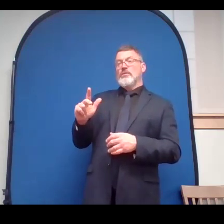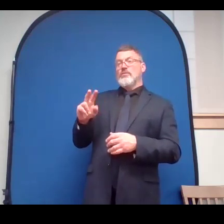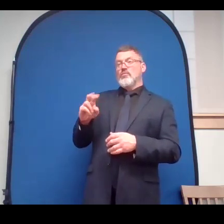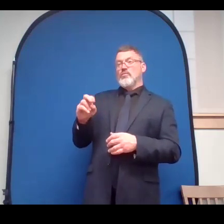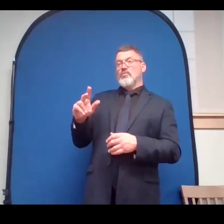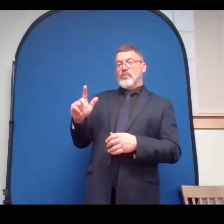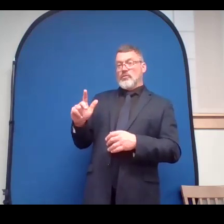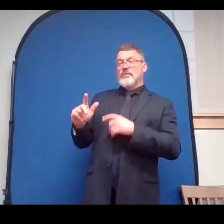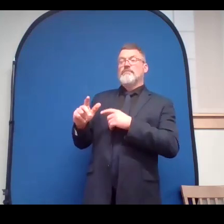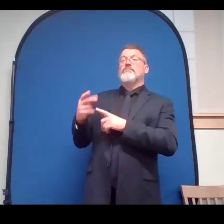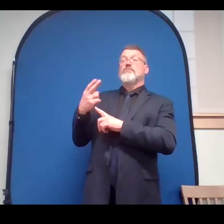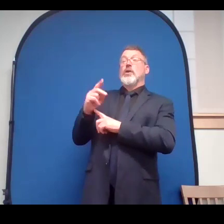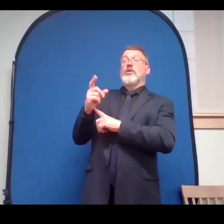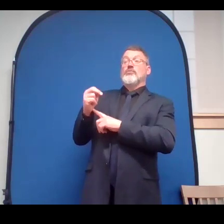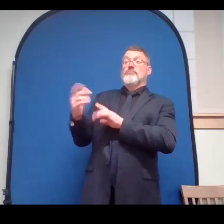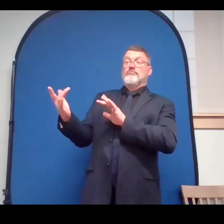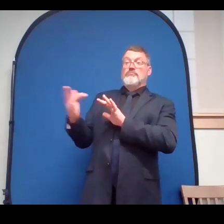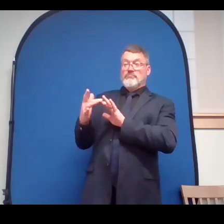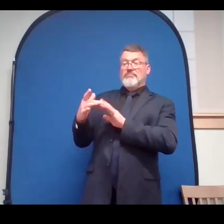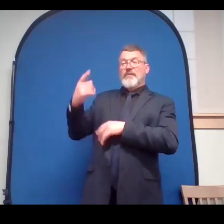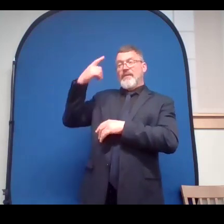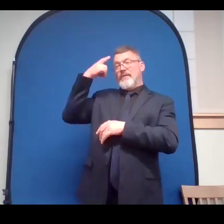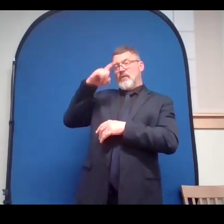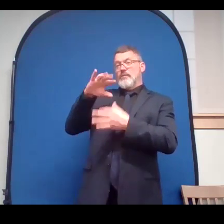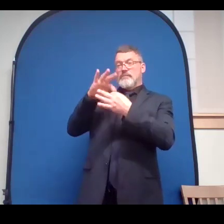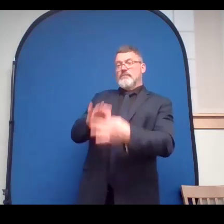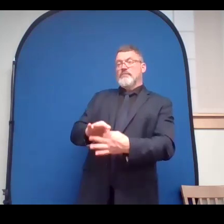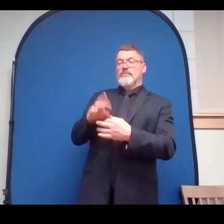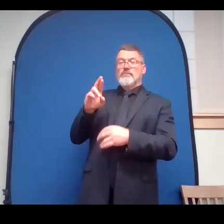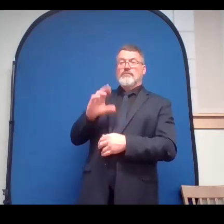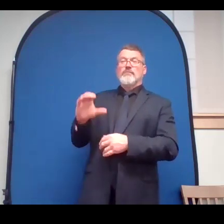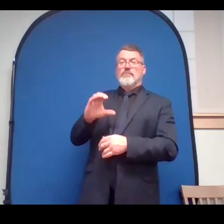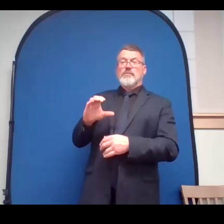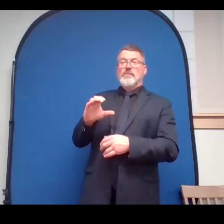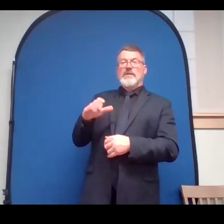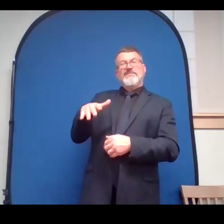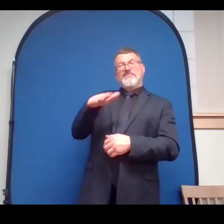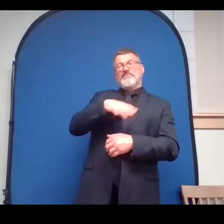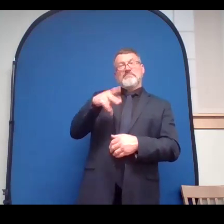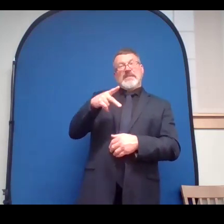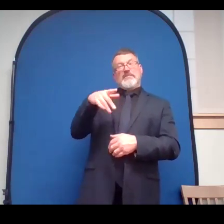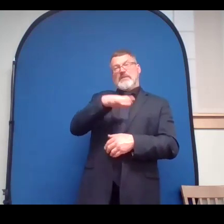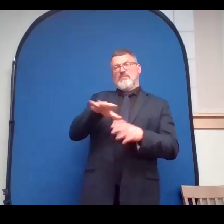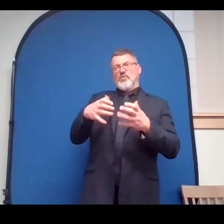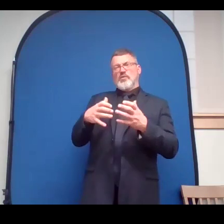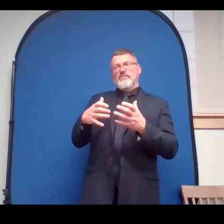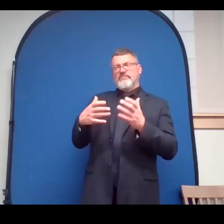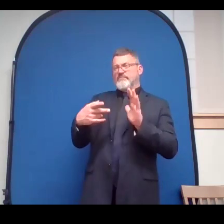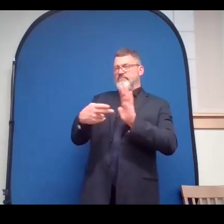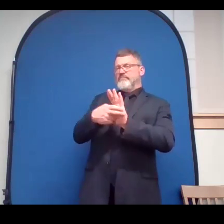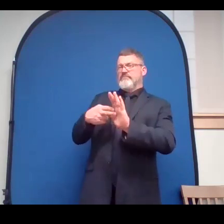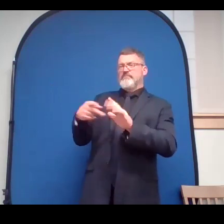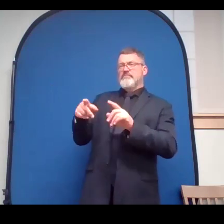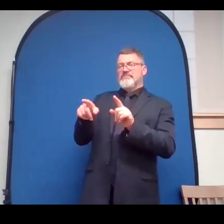calling on behalf of Sergeant Card regarding people at the unit, calling him a pedophile behind his back.